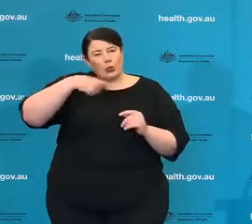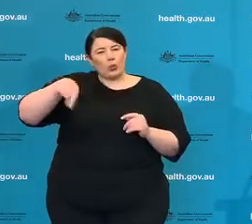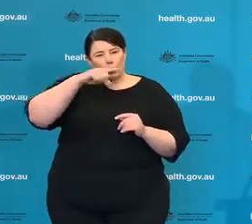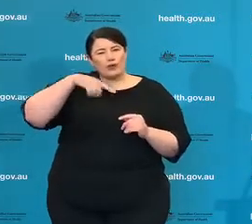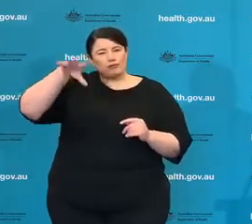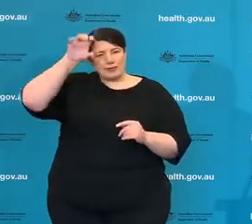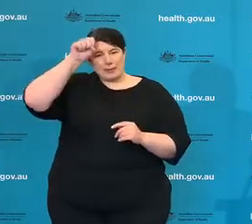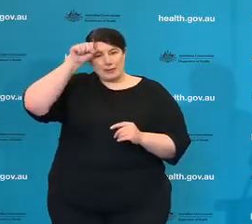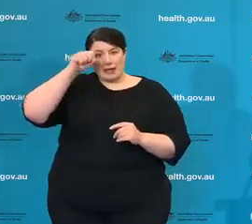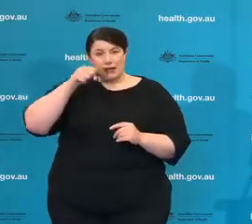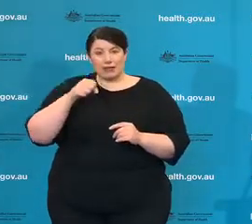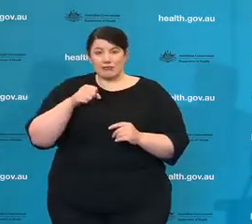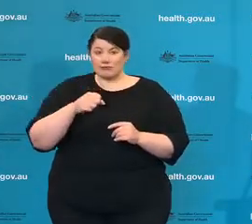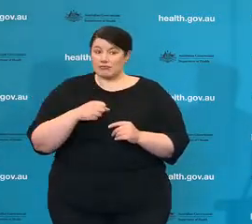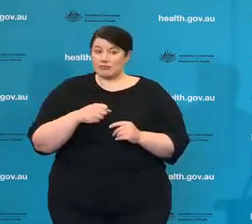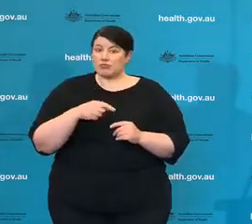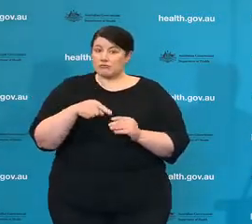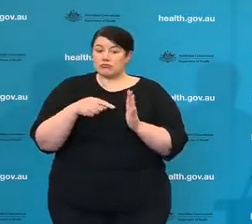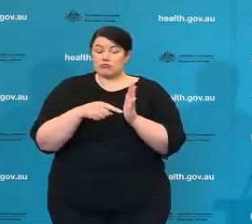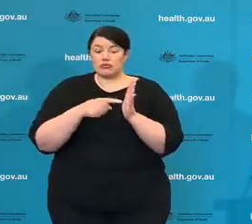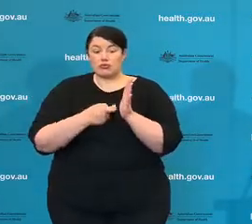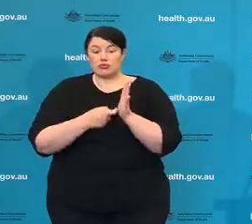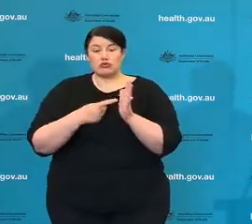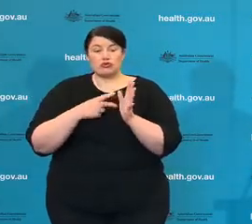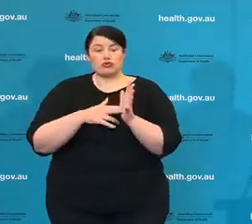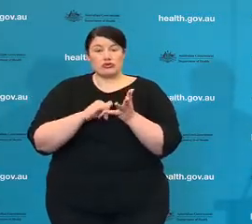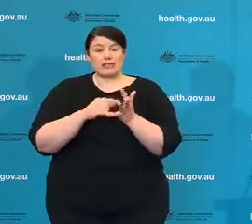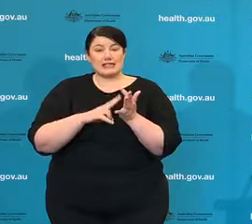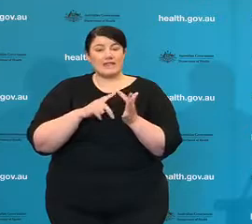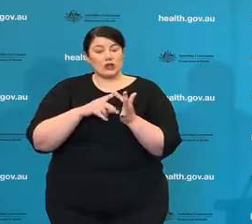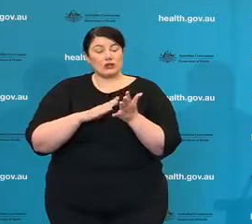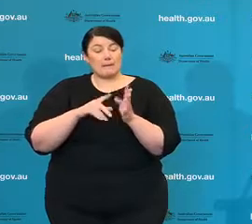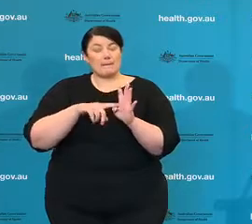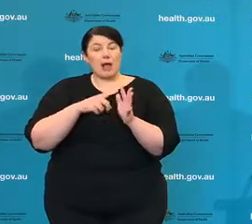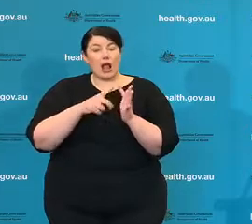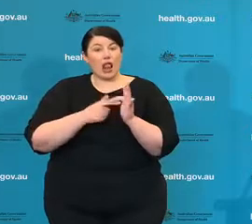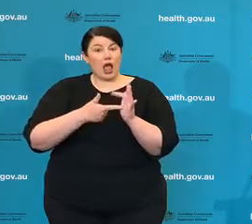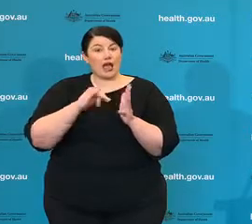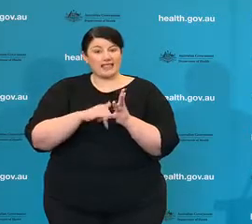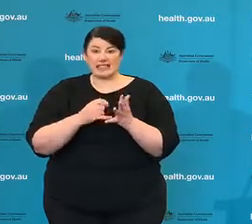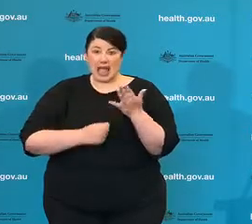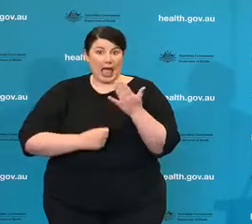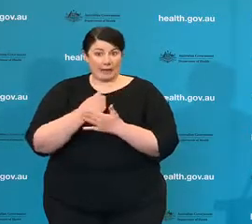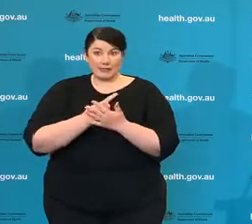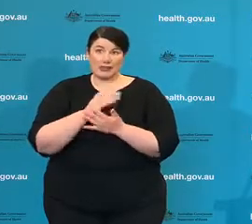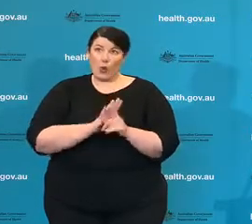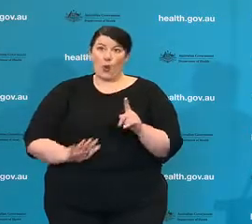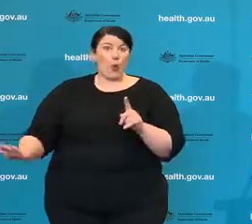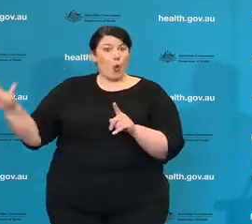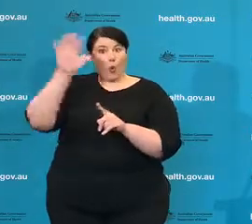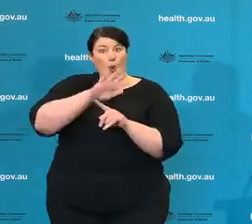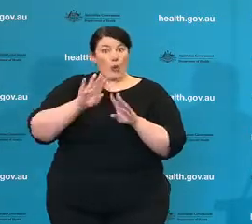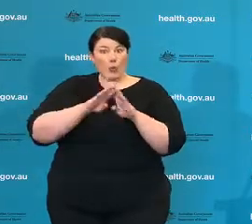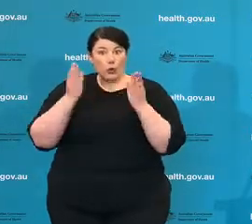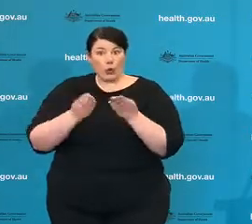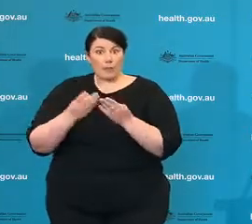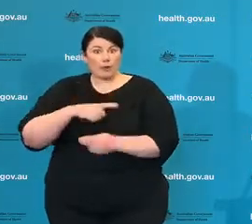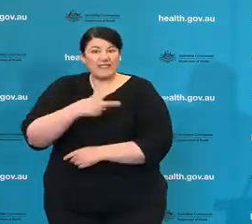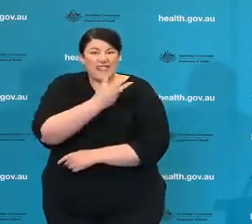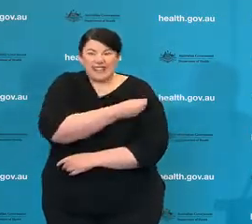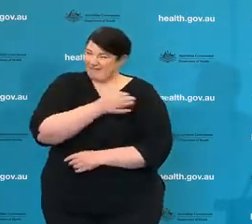many thousands of cases of transverse myelitis would occur around in Australia and around the world every year that have nothing to do with